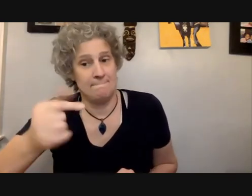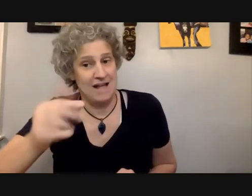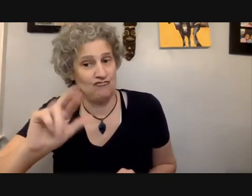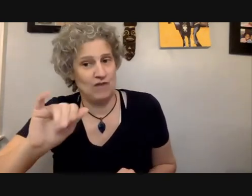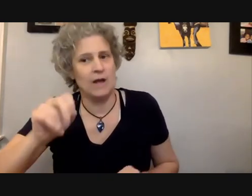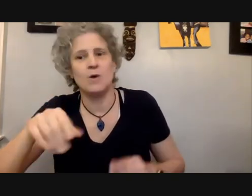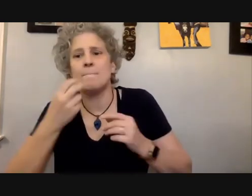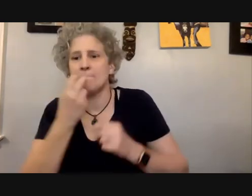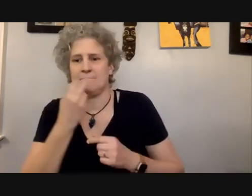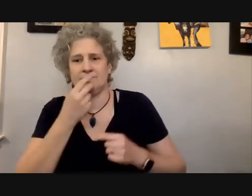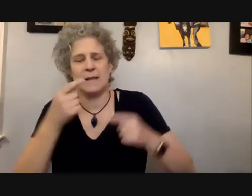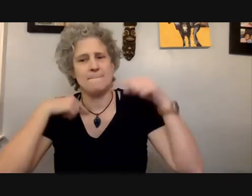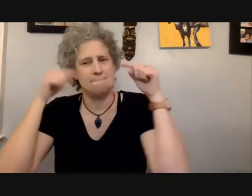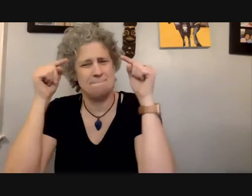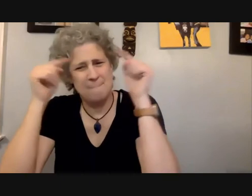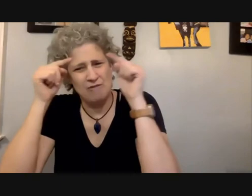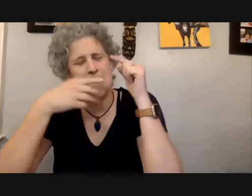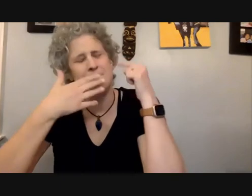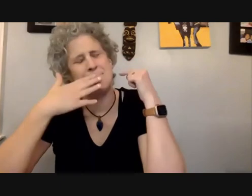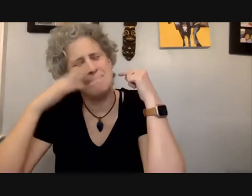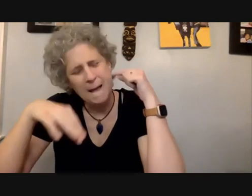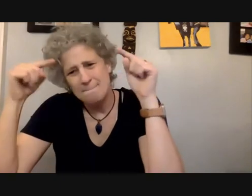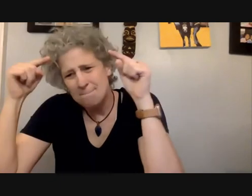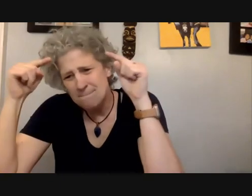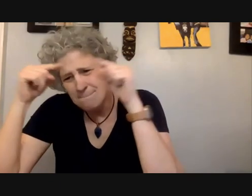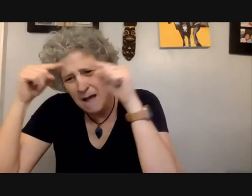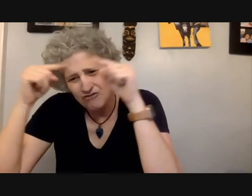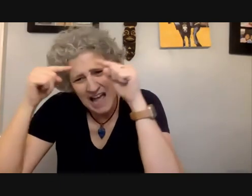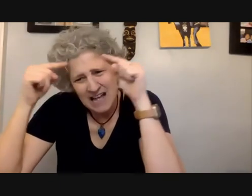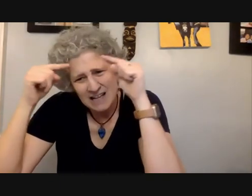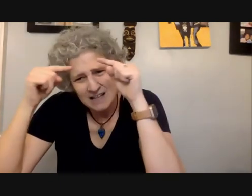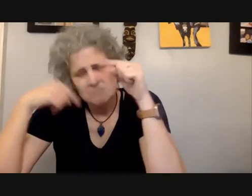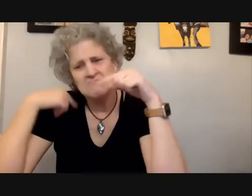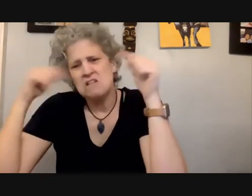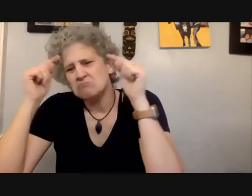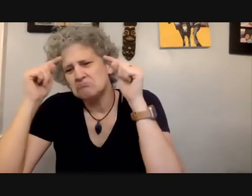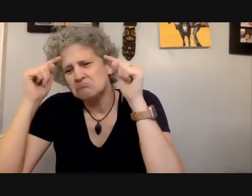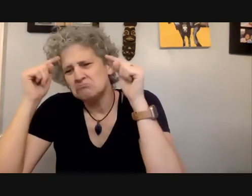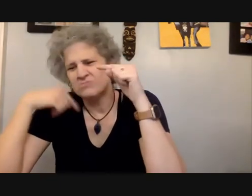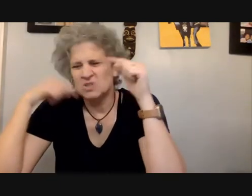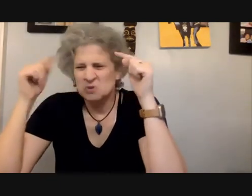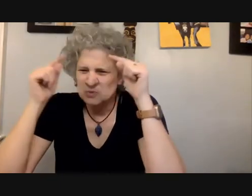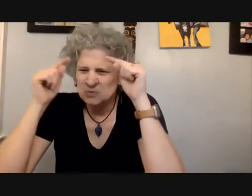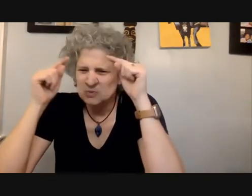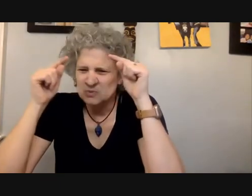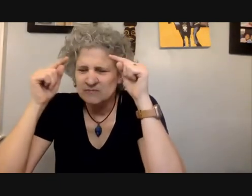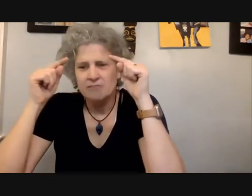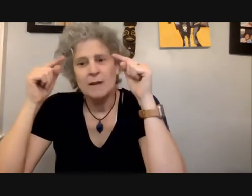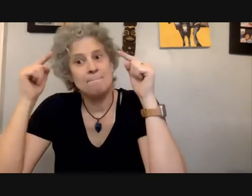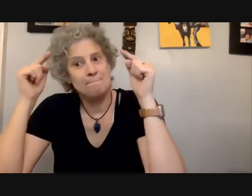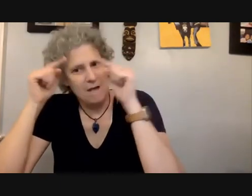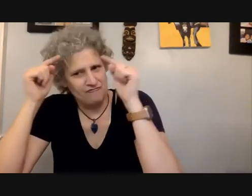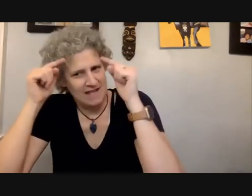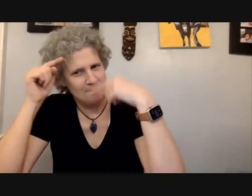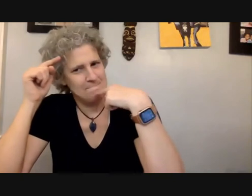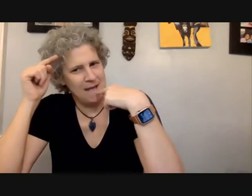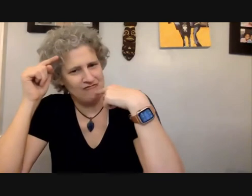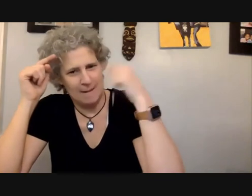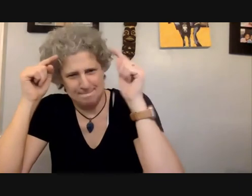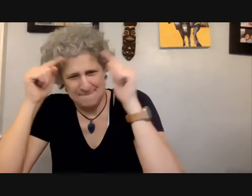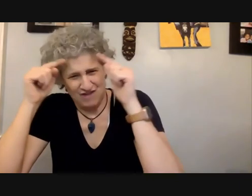Oh, migraine. Okay, so you're going to do the sign for headache, and then you're going to do migraine as a mouth morpheme. So your